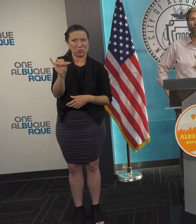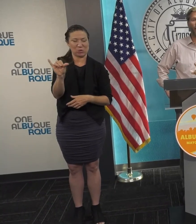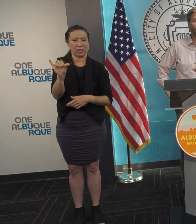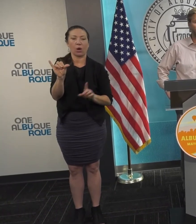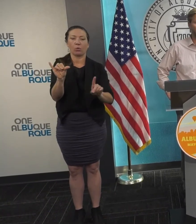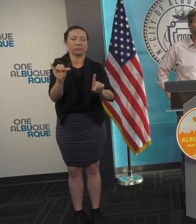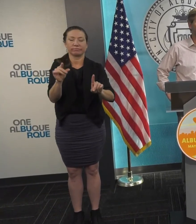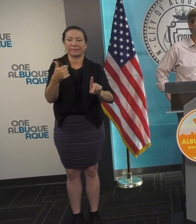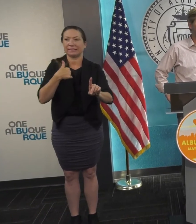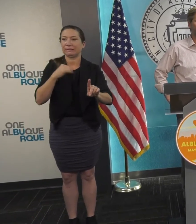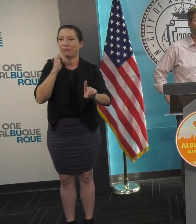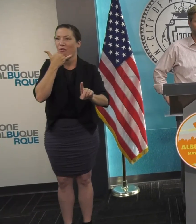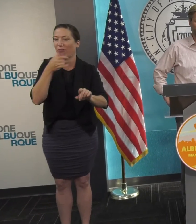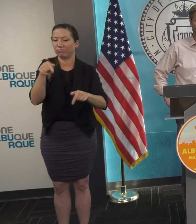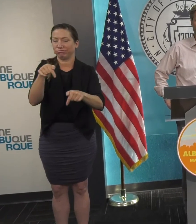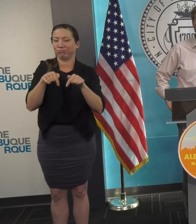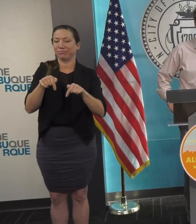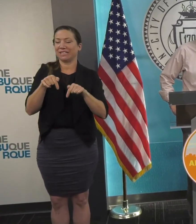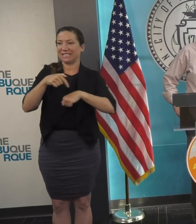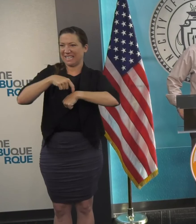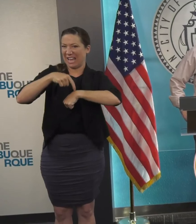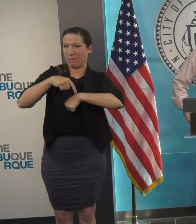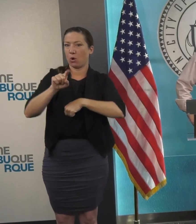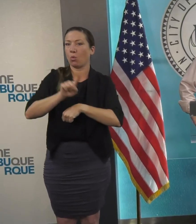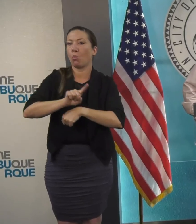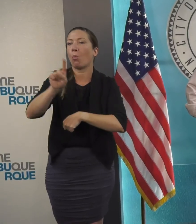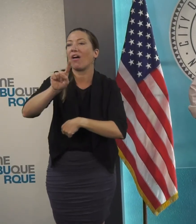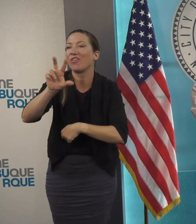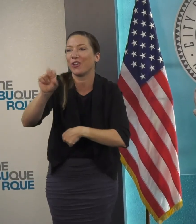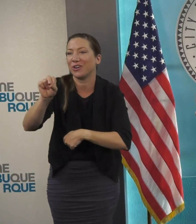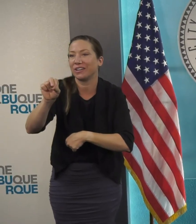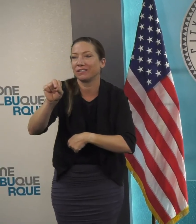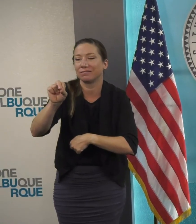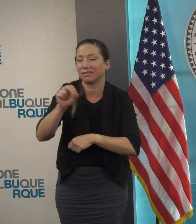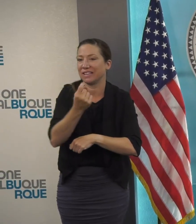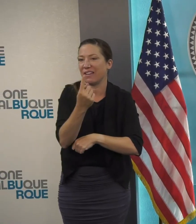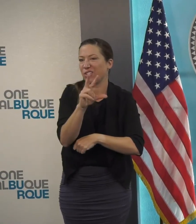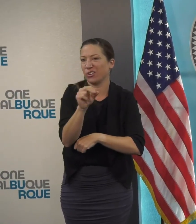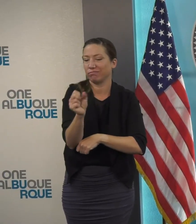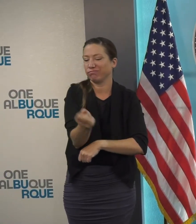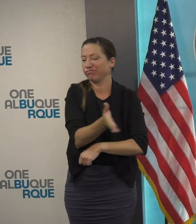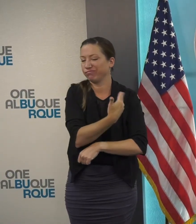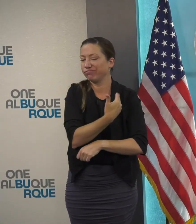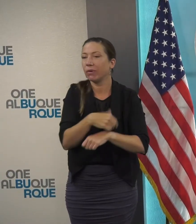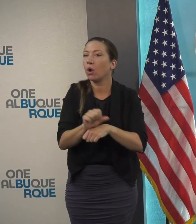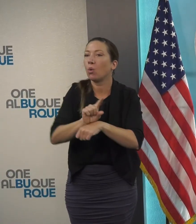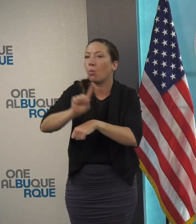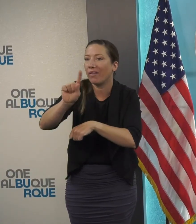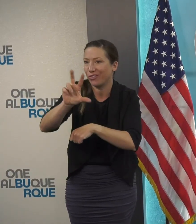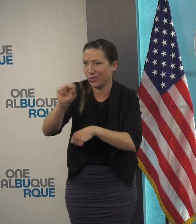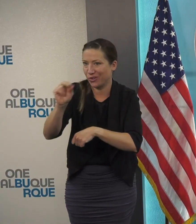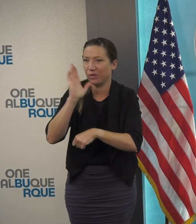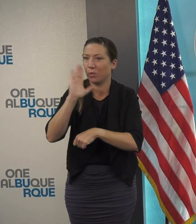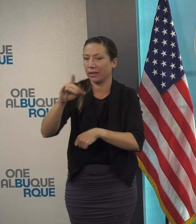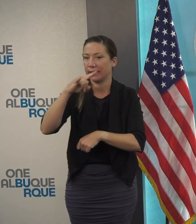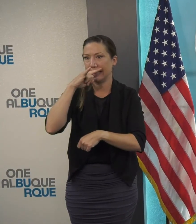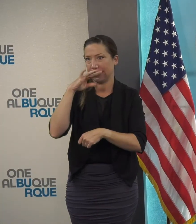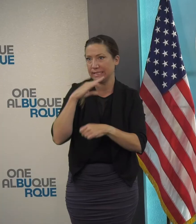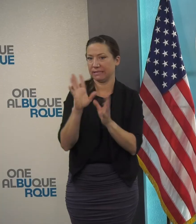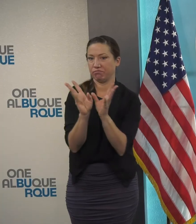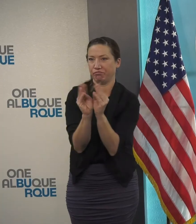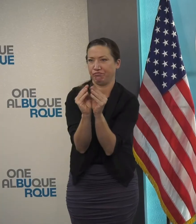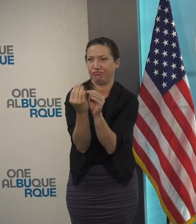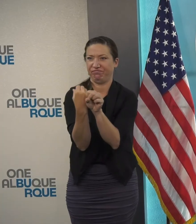be at 1:30, not 11:30. So tomorrow we'll see you at 1:30. We'll be back at 11:30 on Friday to talk about